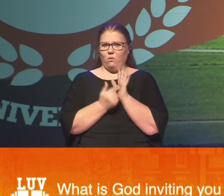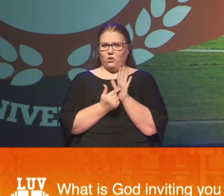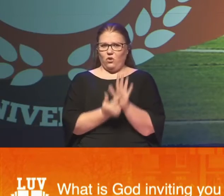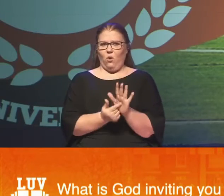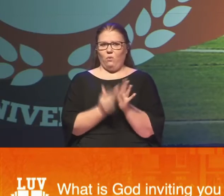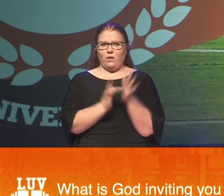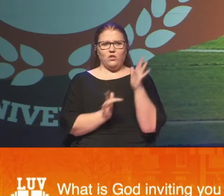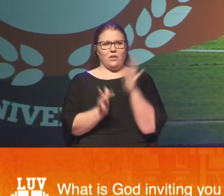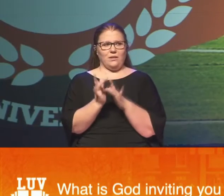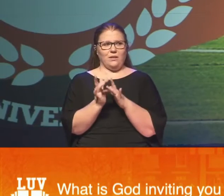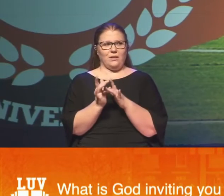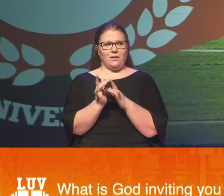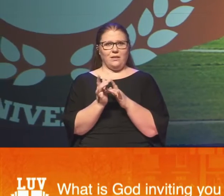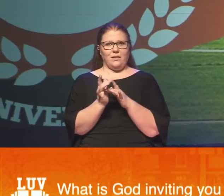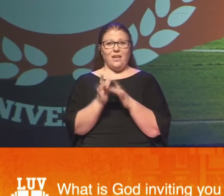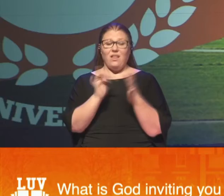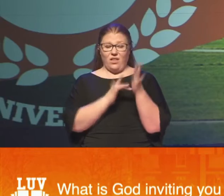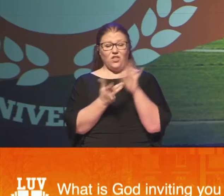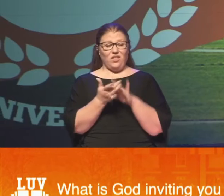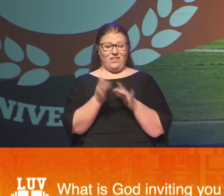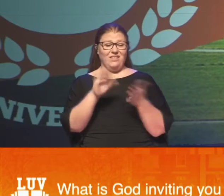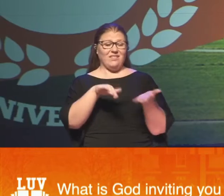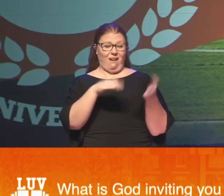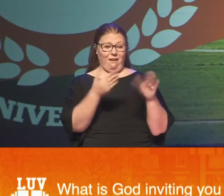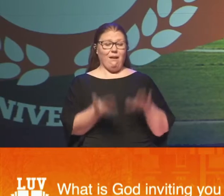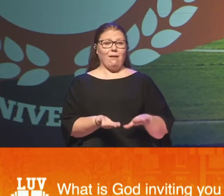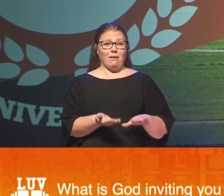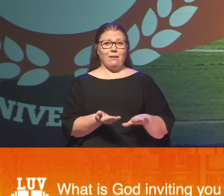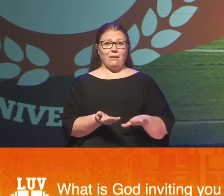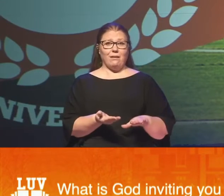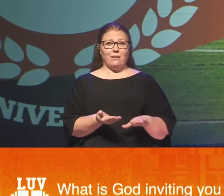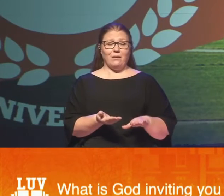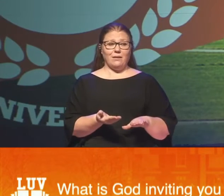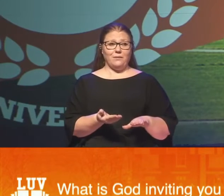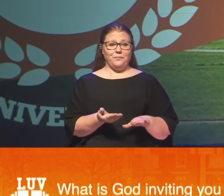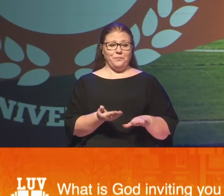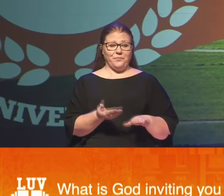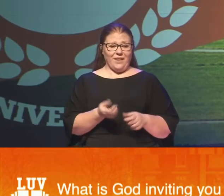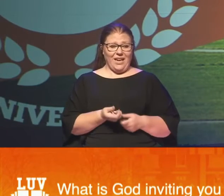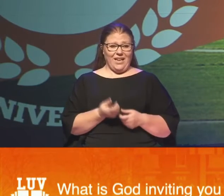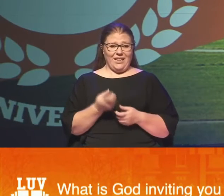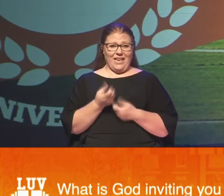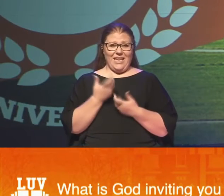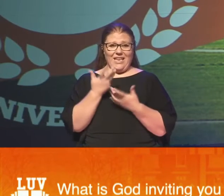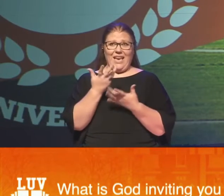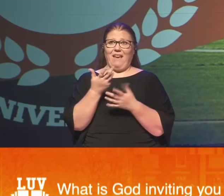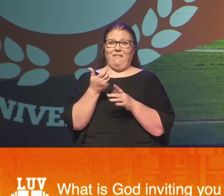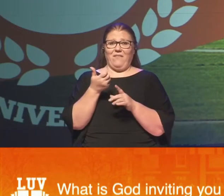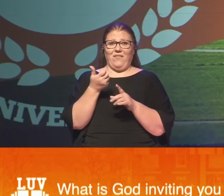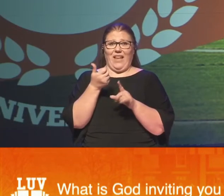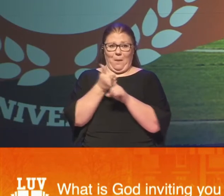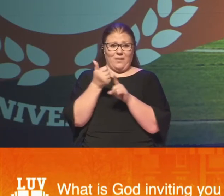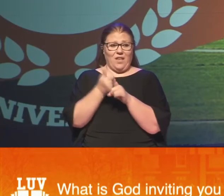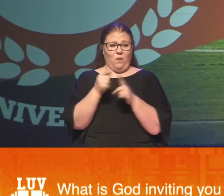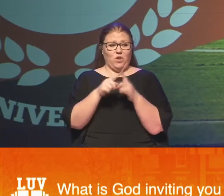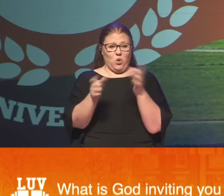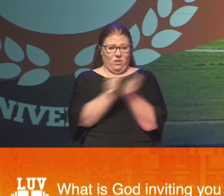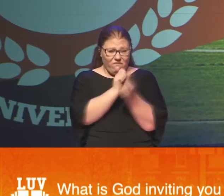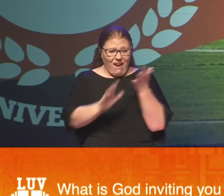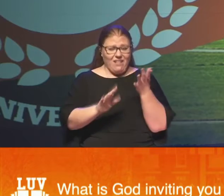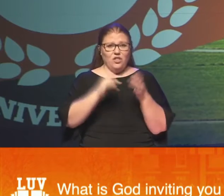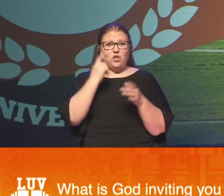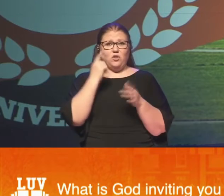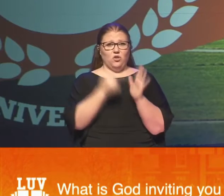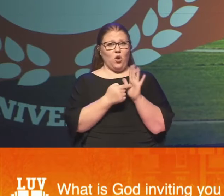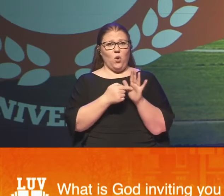by Jesus was he gave his life. He submitted himself to our violence to show us that violence is not the